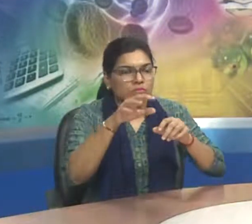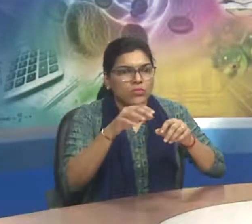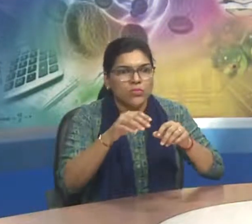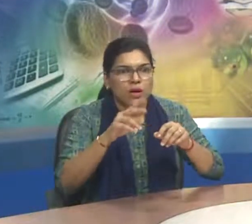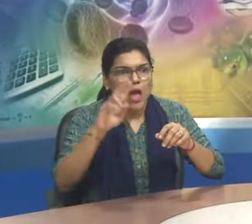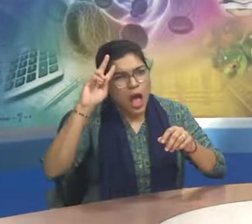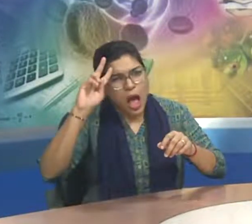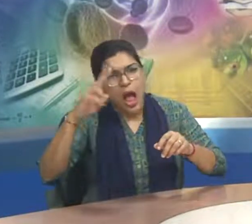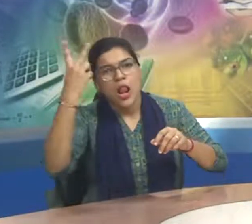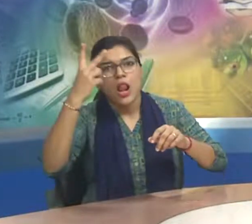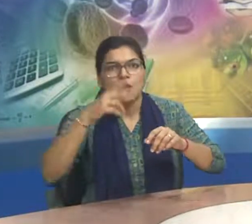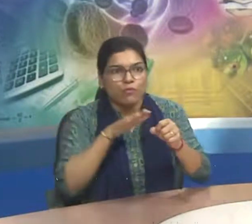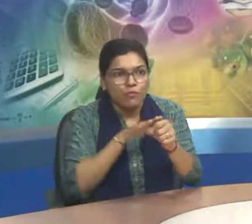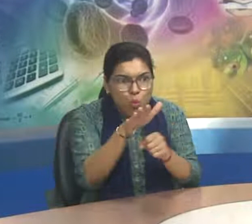Homo sapiens.